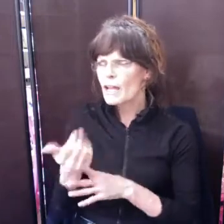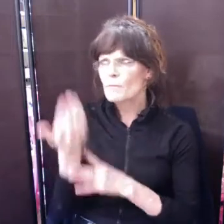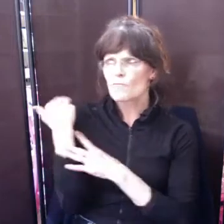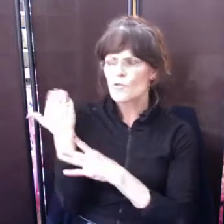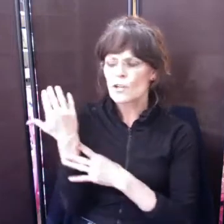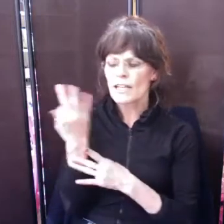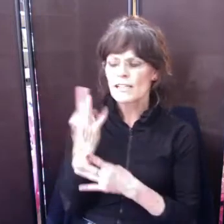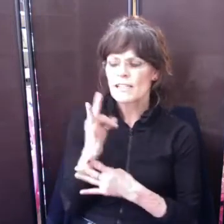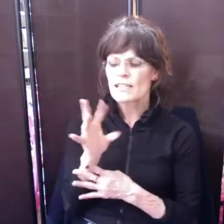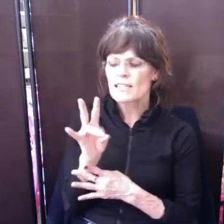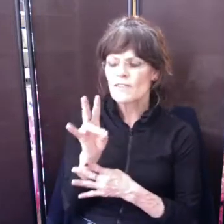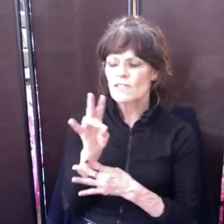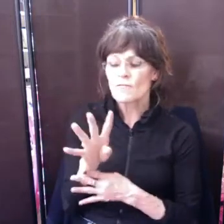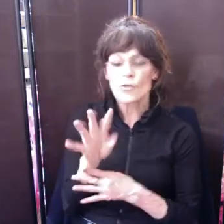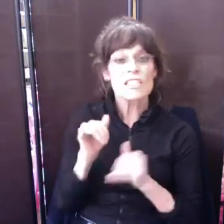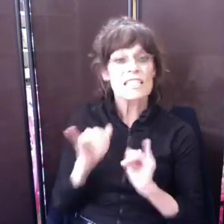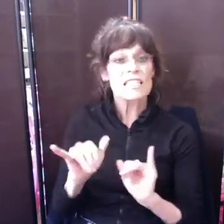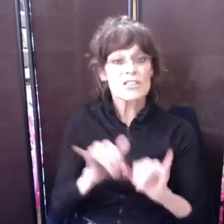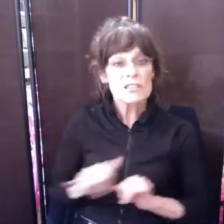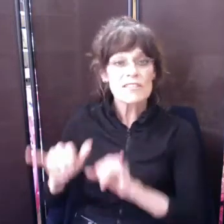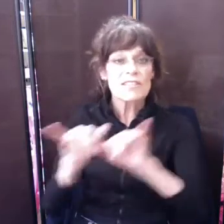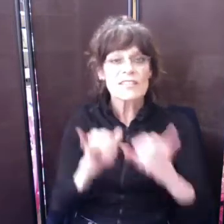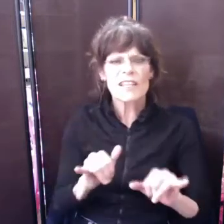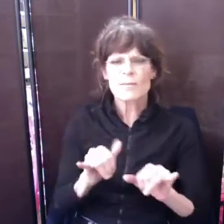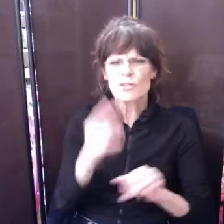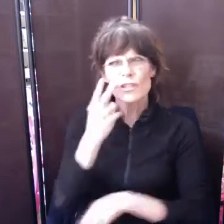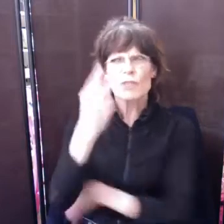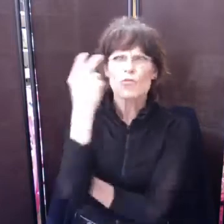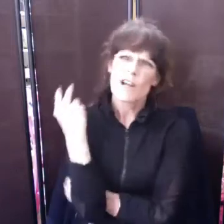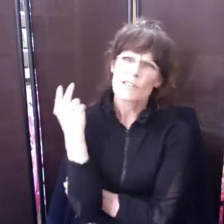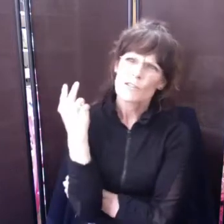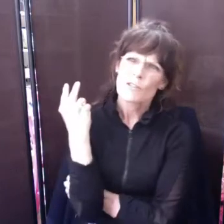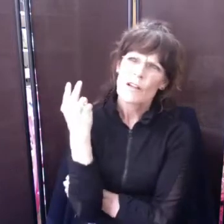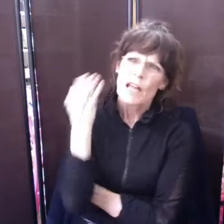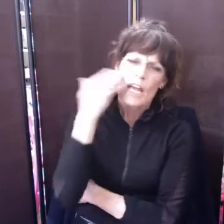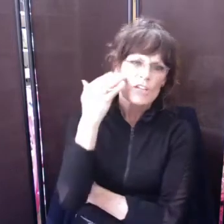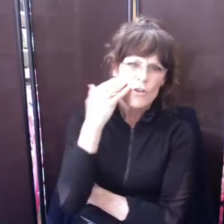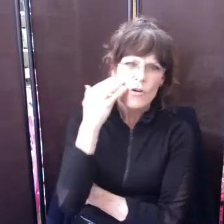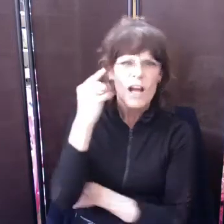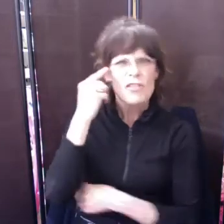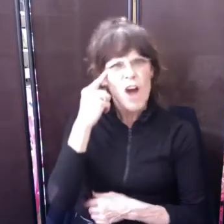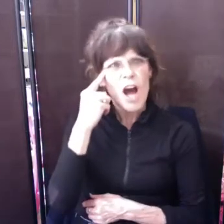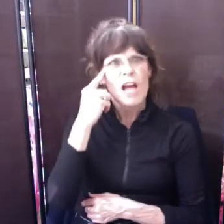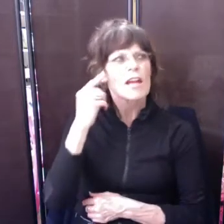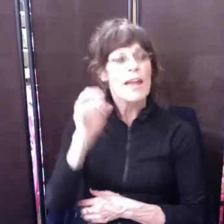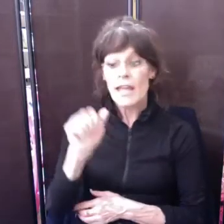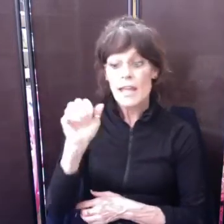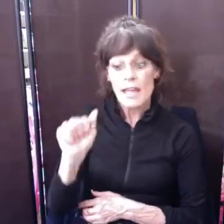I hold to this day. And it was only in retrospect that I look back and know that I thought this. I thought AA is good,